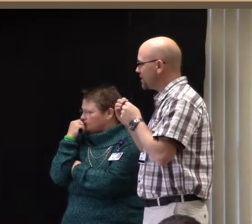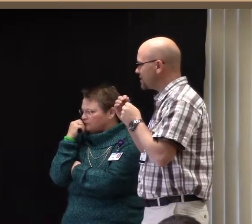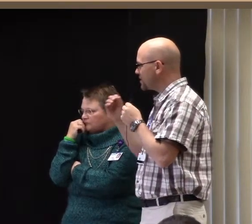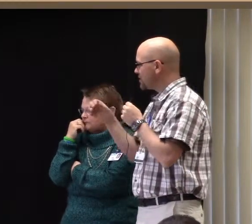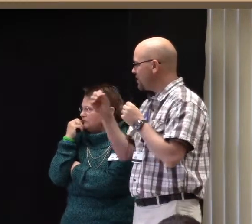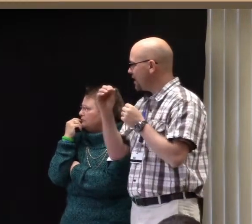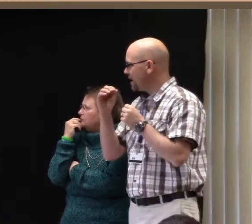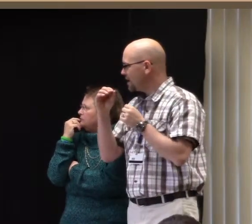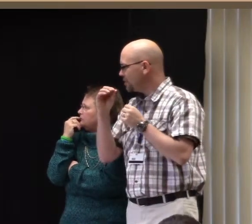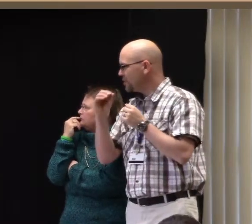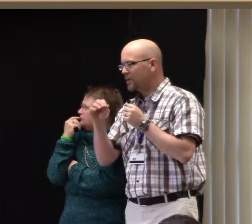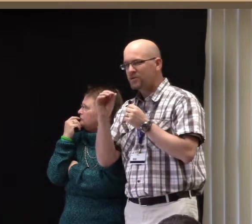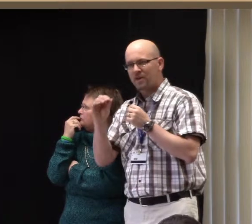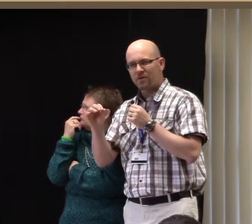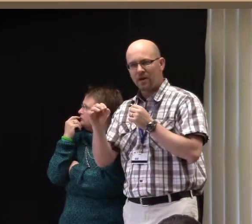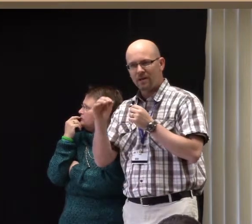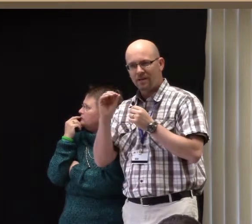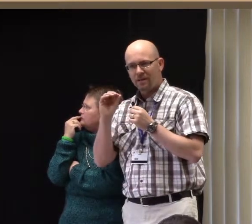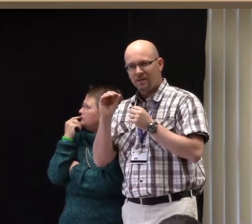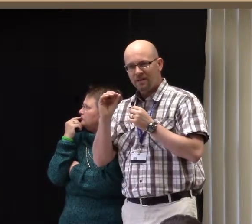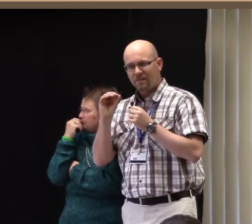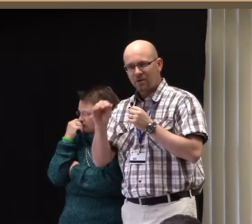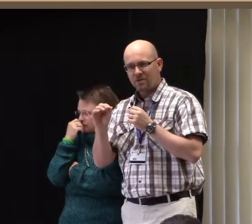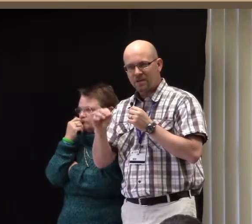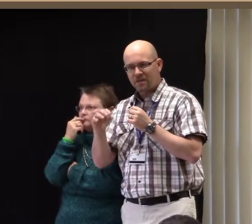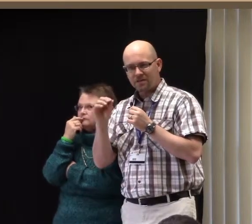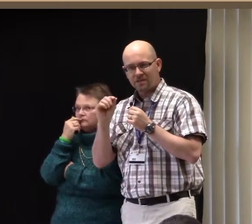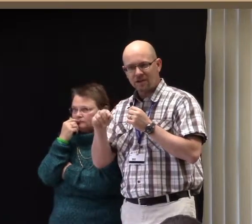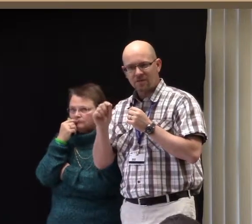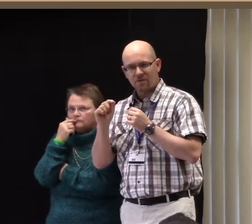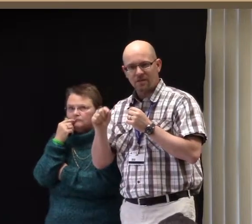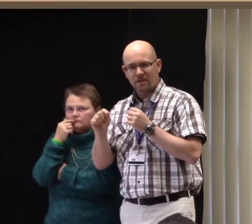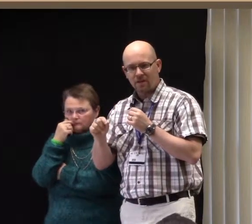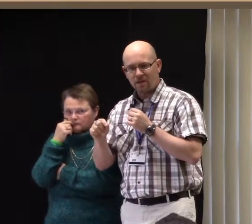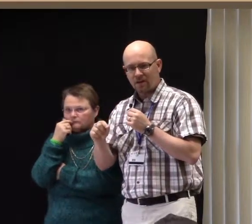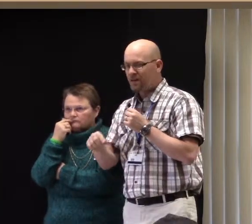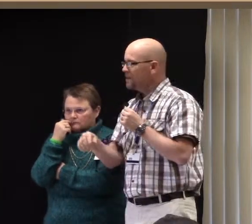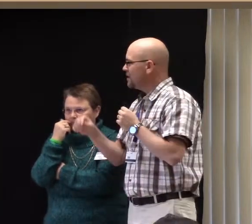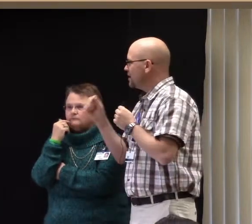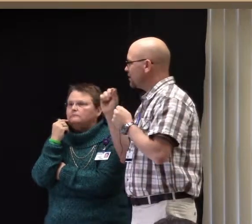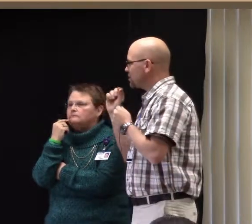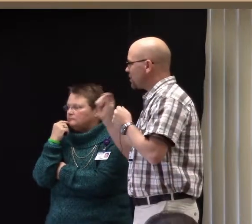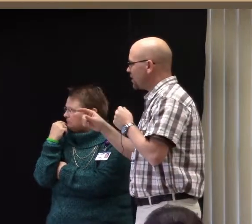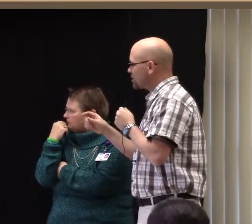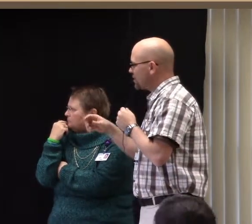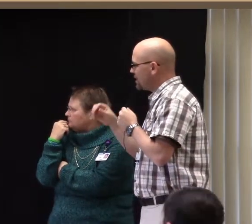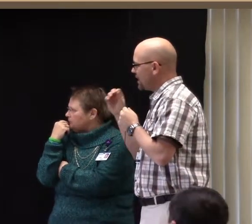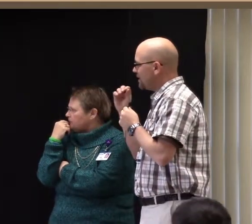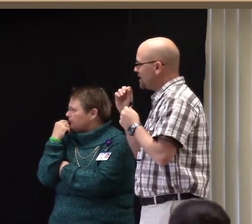there's also a computer-generated version of this that's also in the ER for swallow screen. And